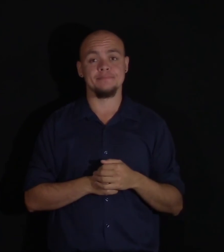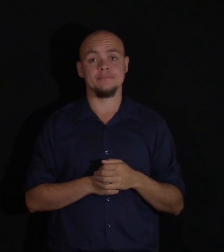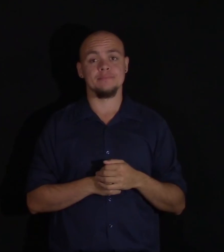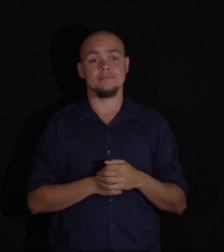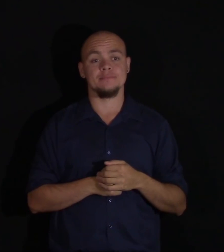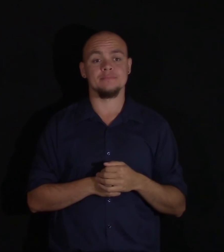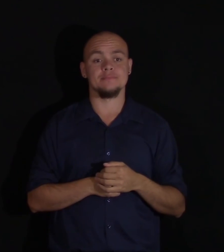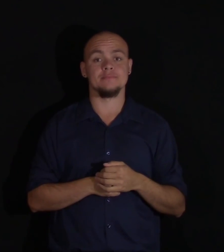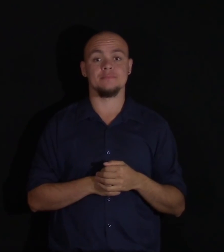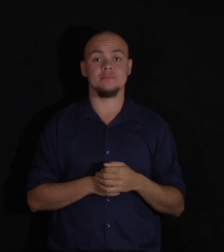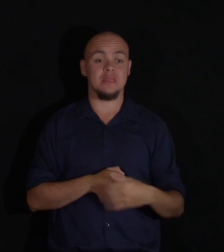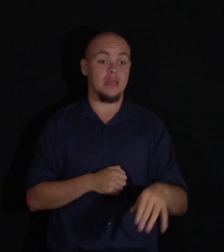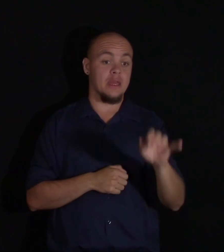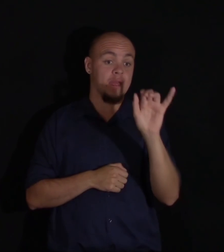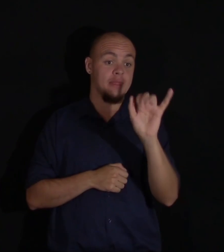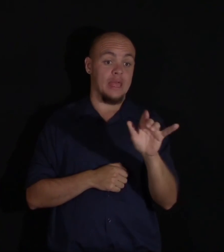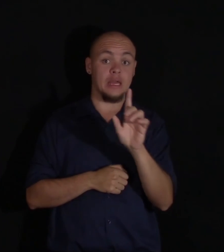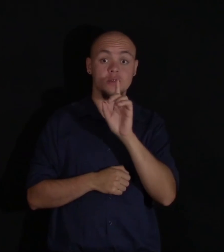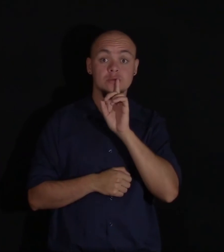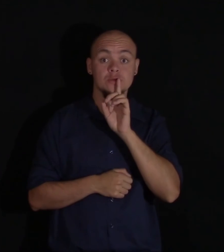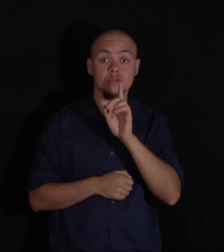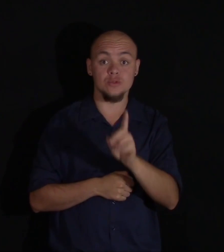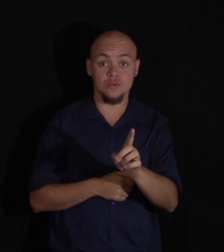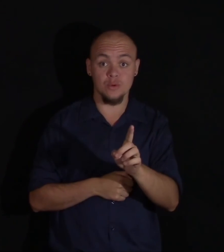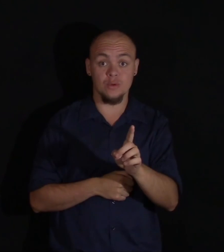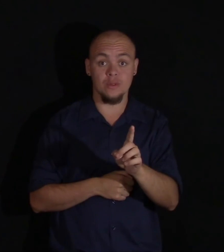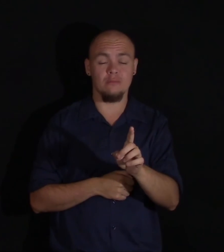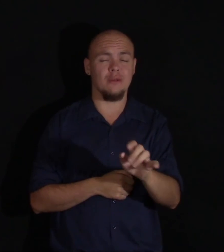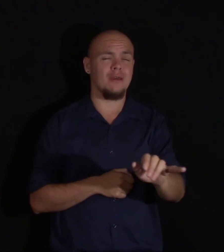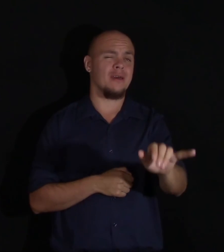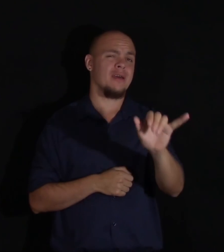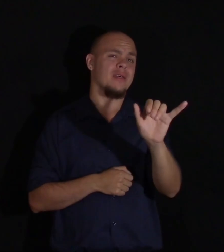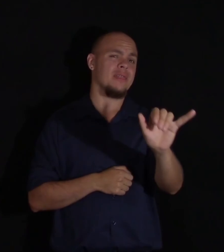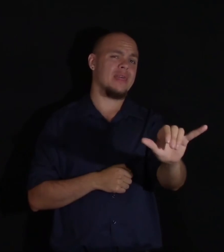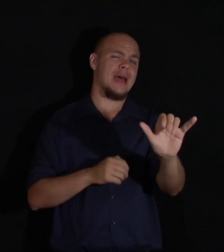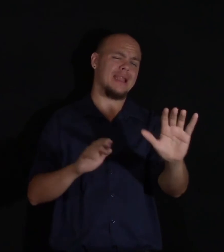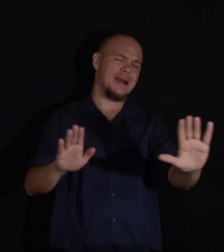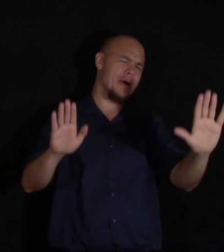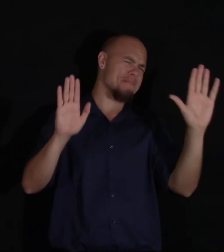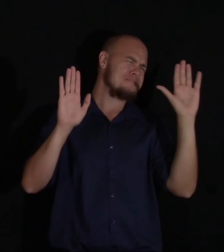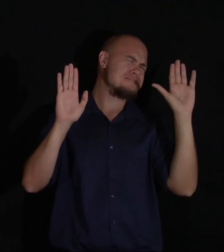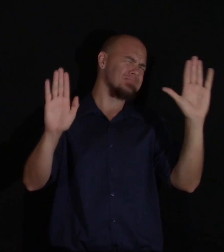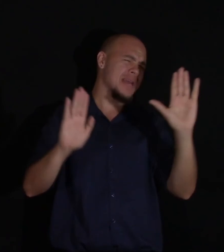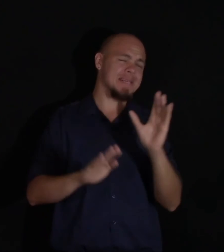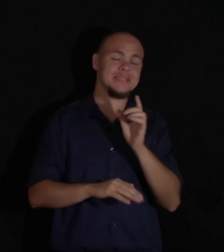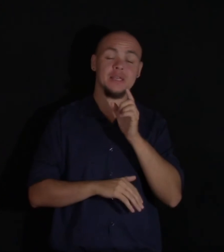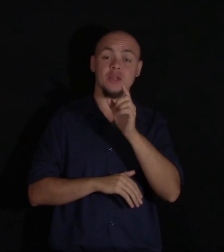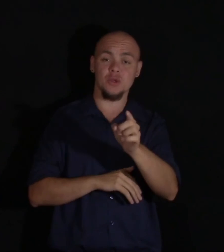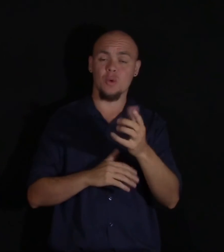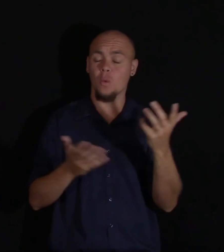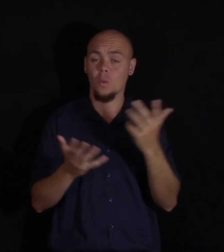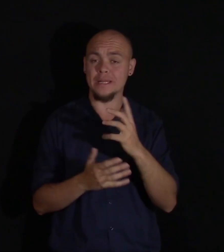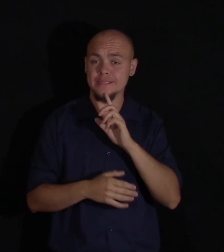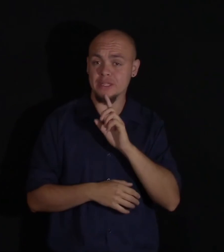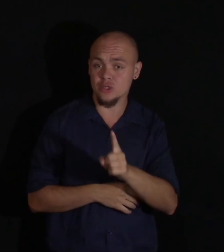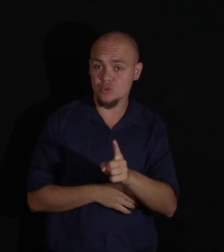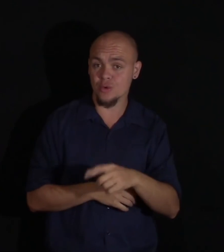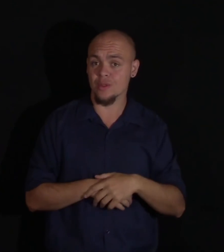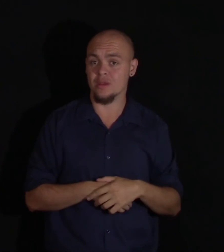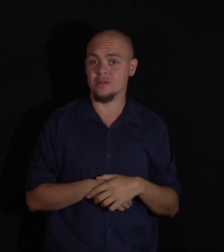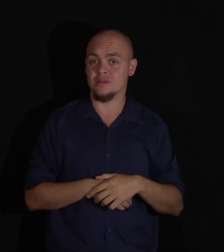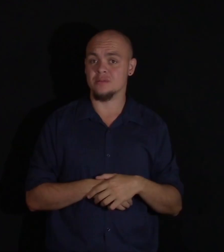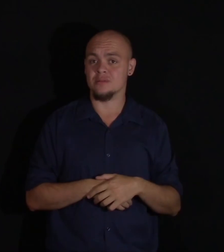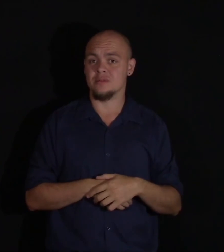So what is that truth about that amazing you? What's the truth about you